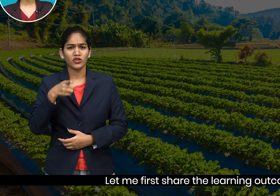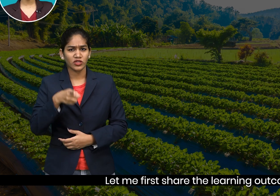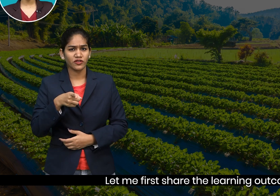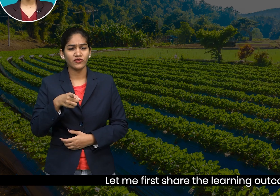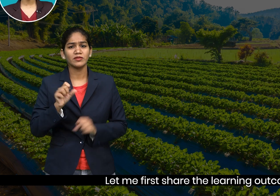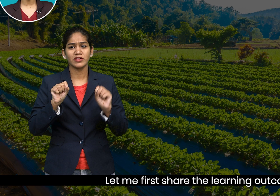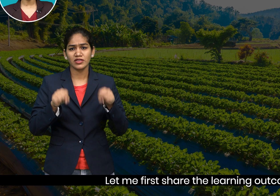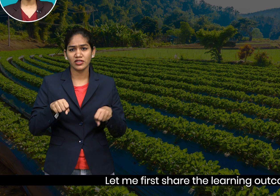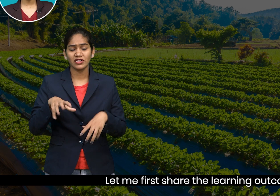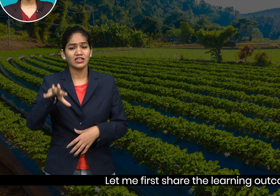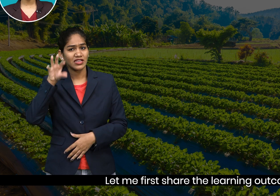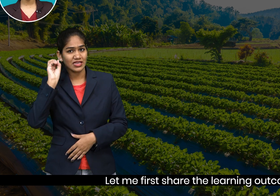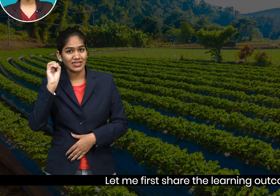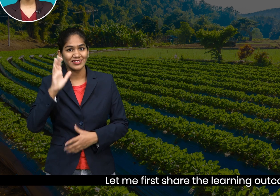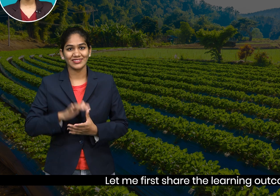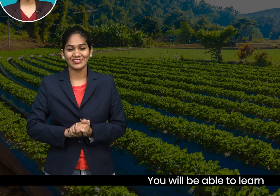You will be able to learn